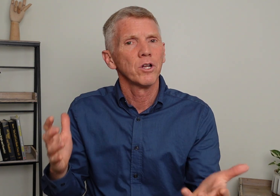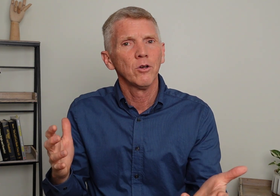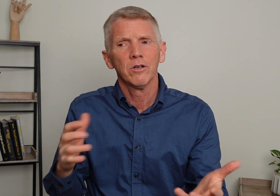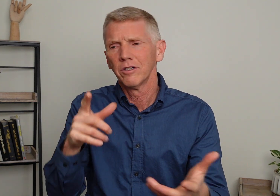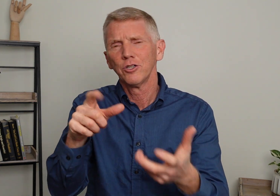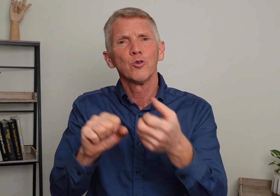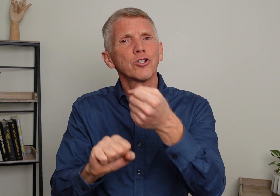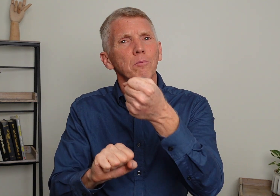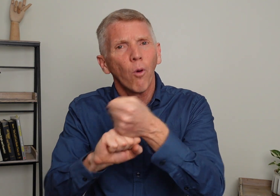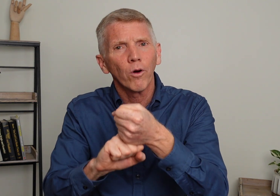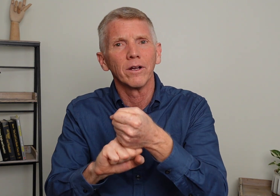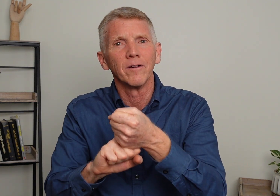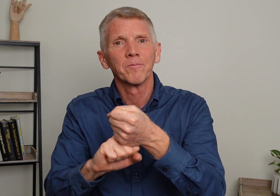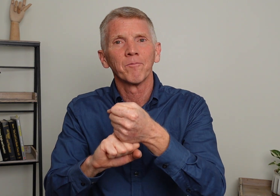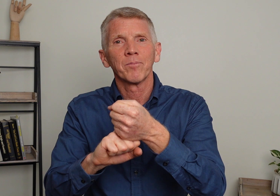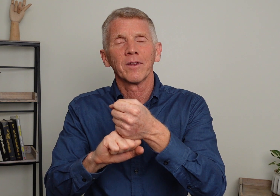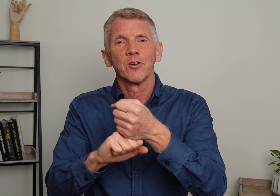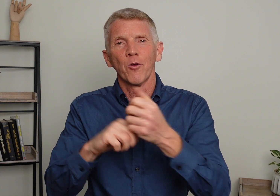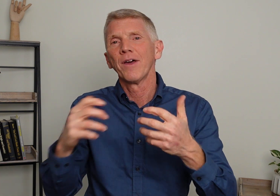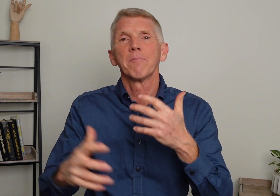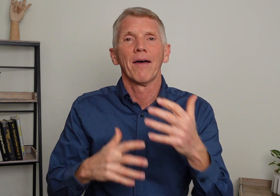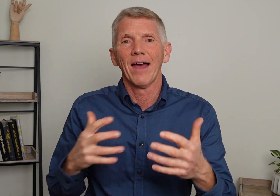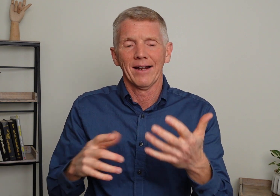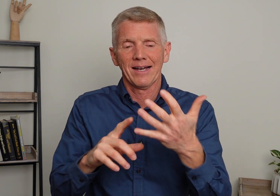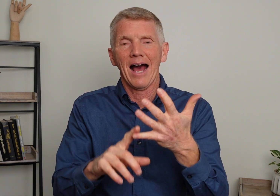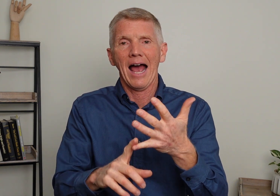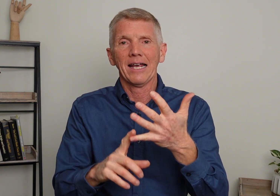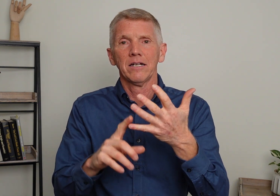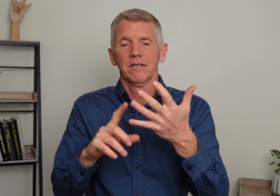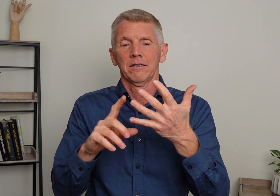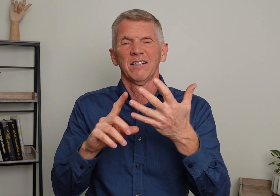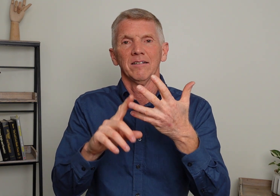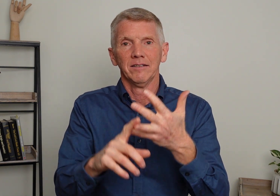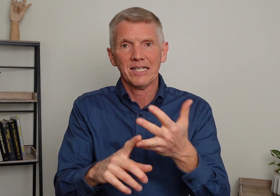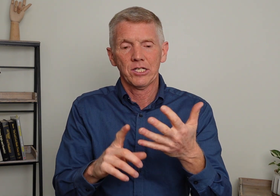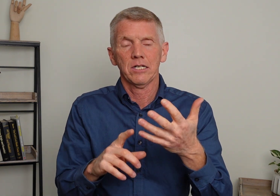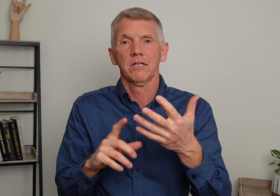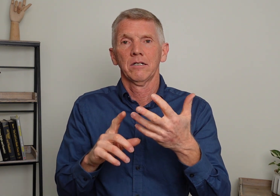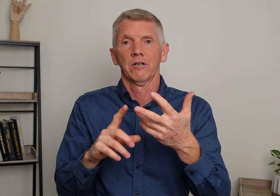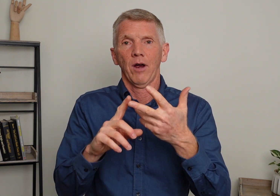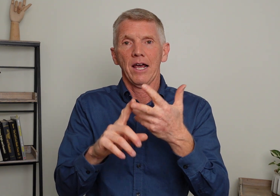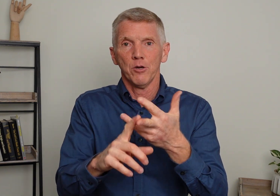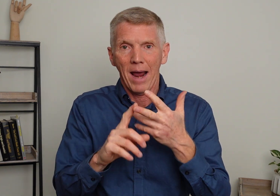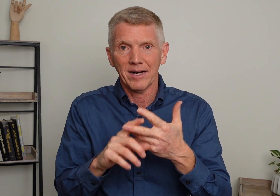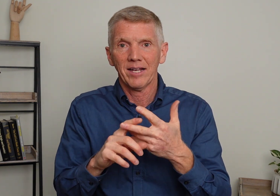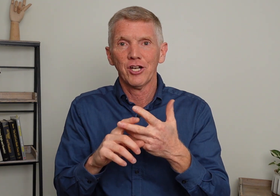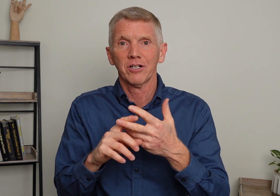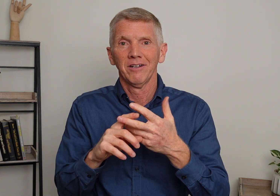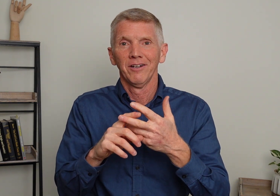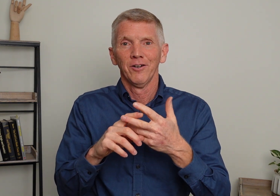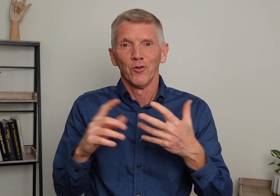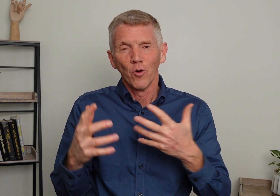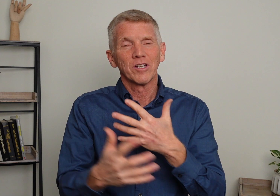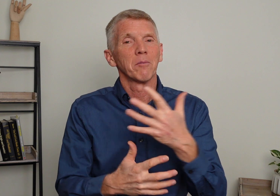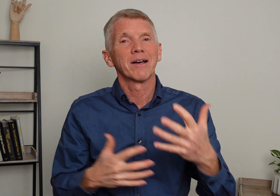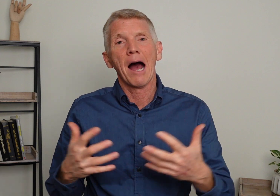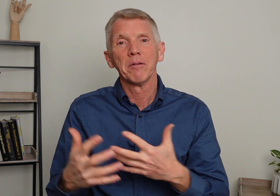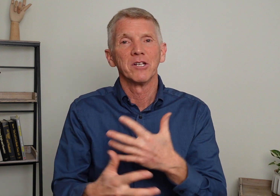do? You supported. So think about that. Kind, listen, right? You paid attention. Those are some of the compliments we